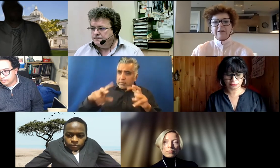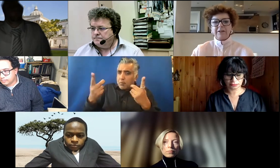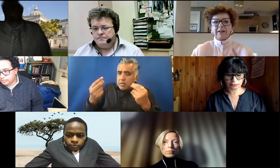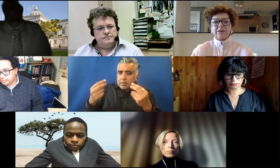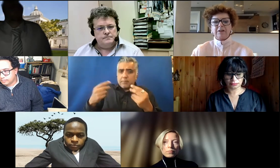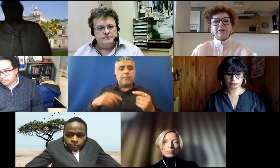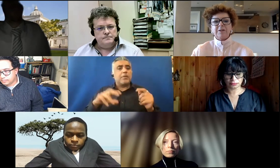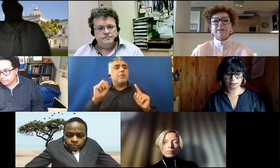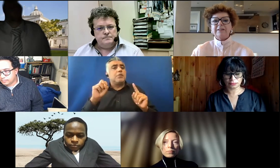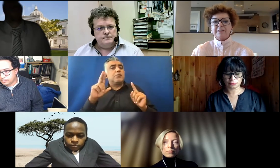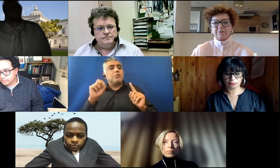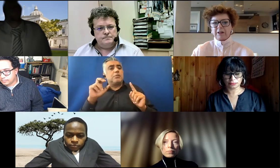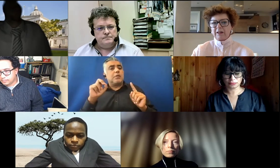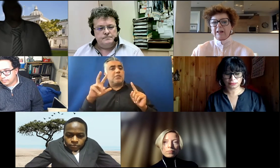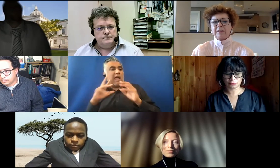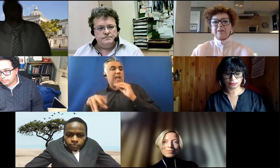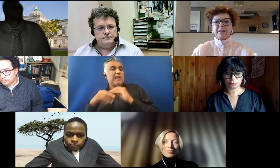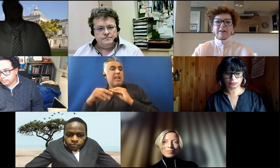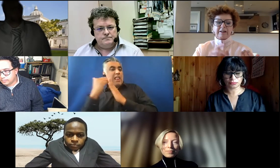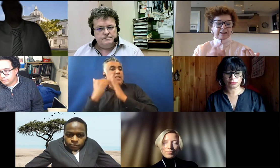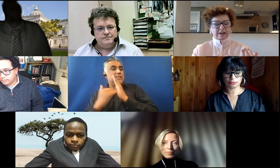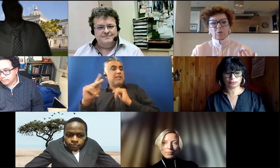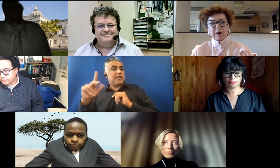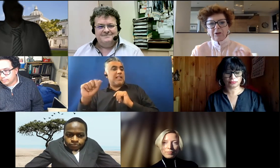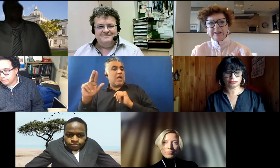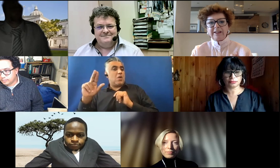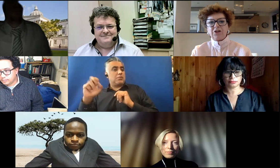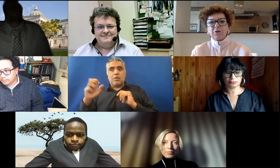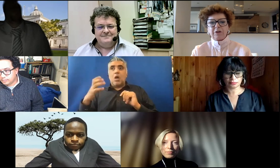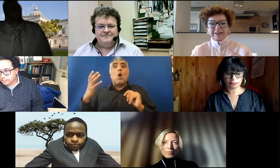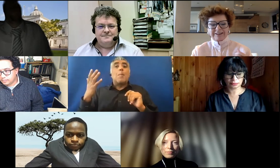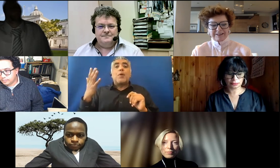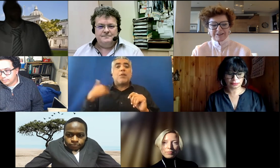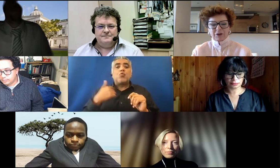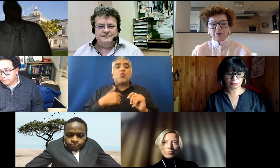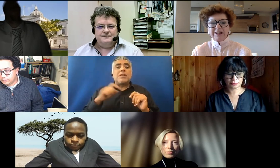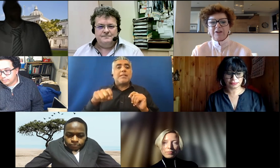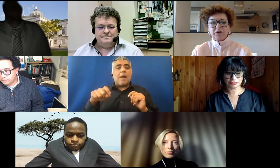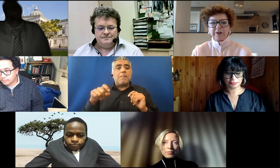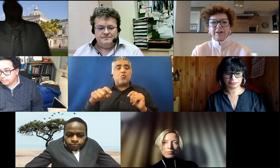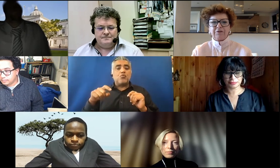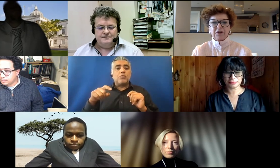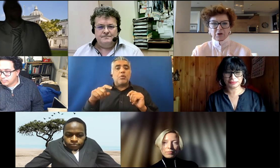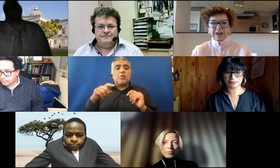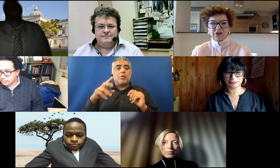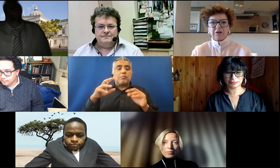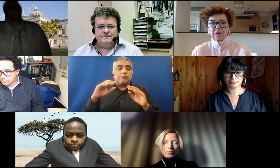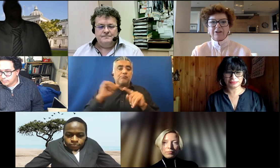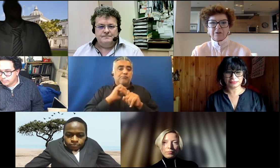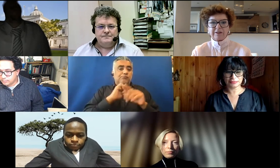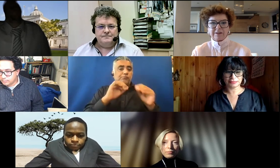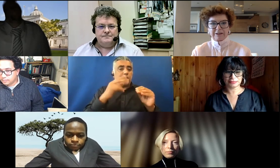I'd like to add to Klaus's list and say, mm-hmm. why do we need to do, you know, remedial training for your